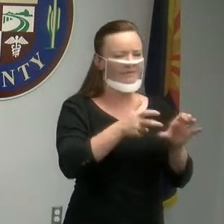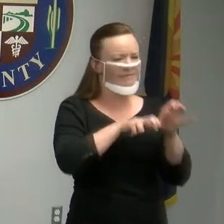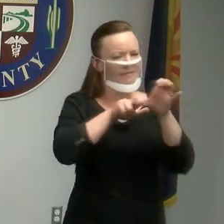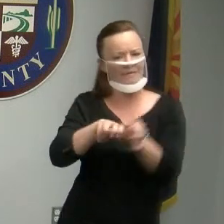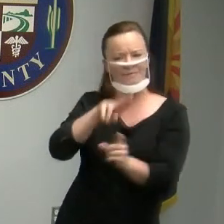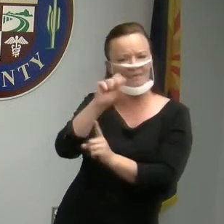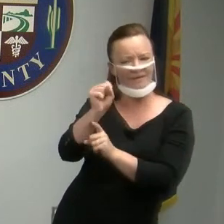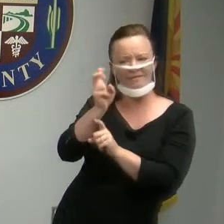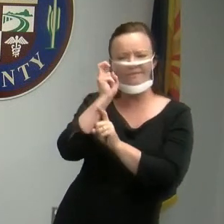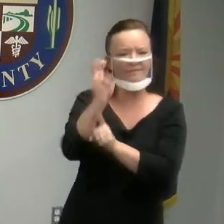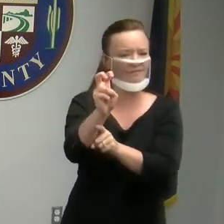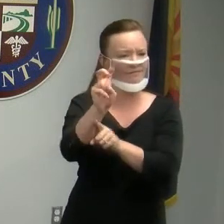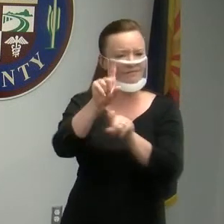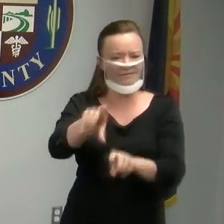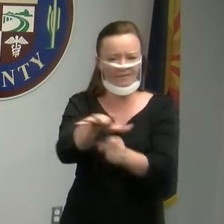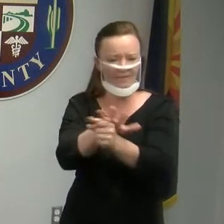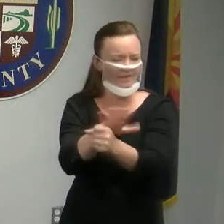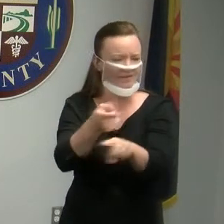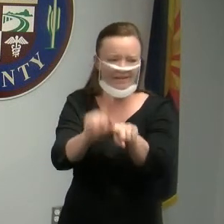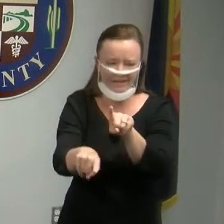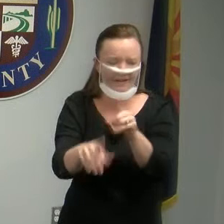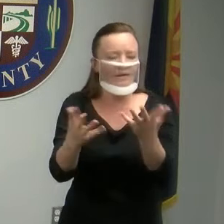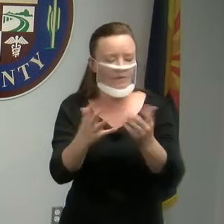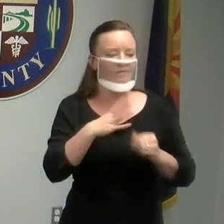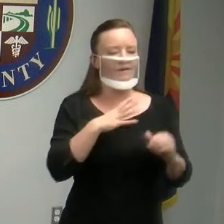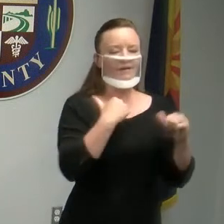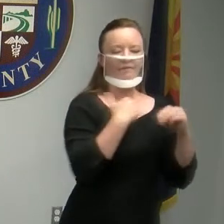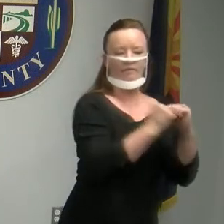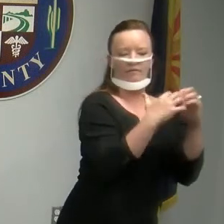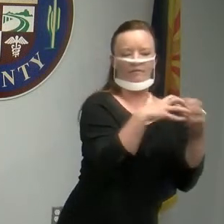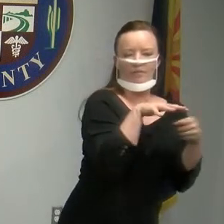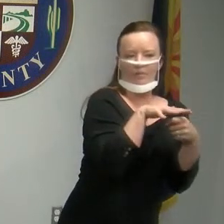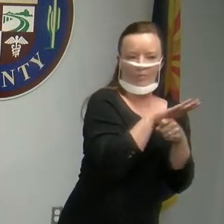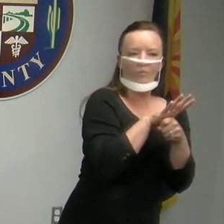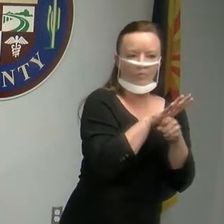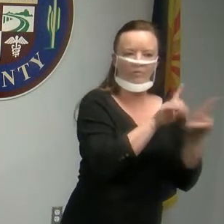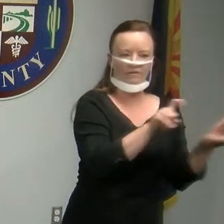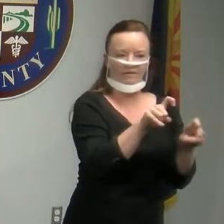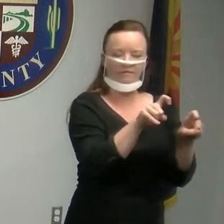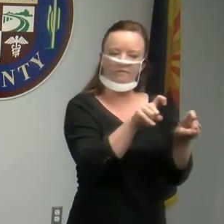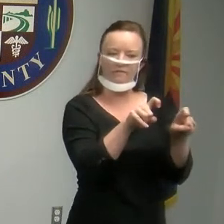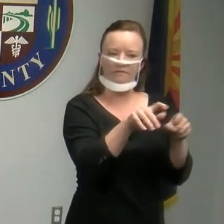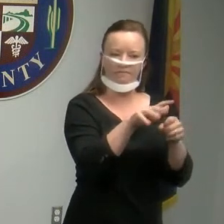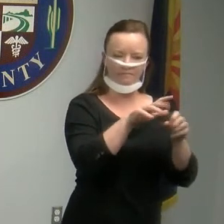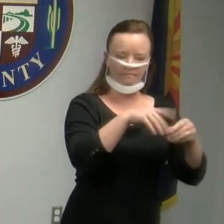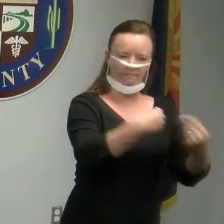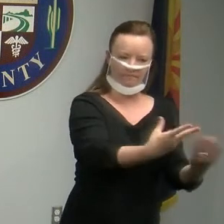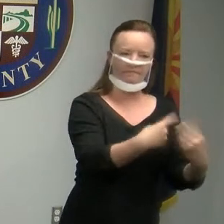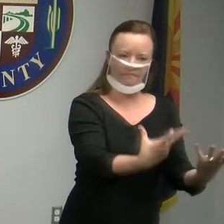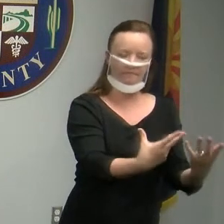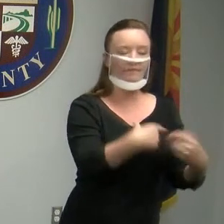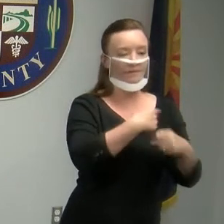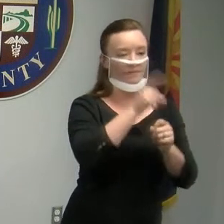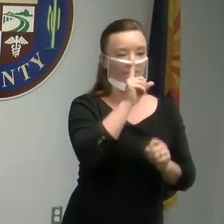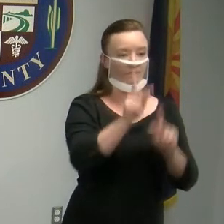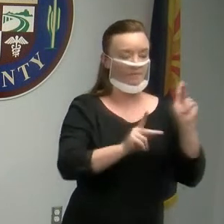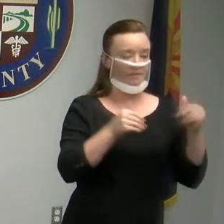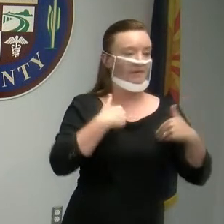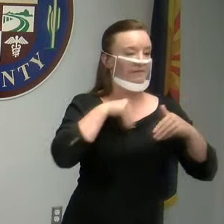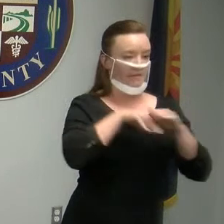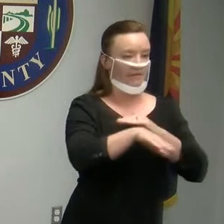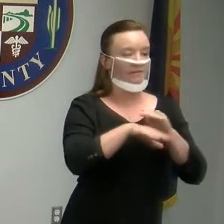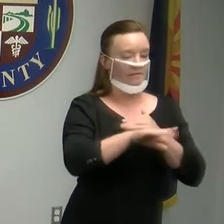testing location. So we're working with vendors who can stand up testing locations in those areas and making sure that people